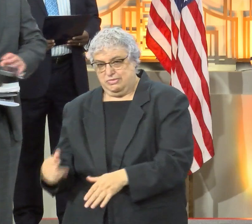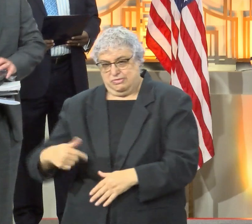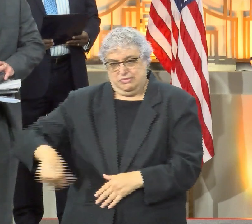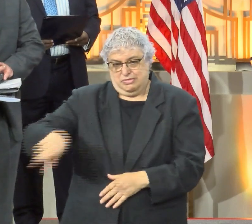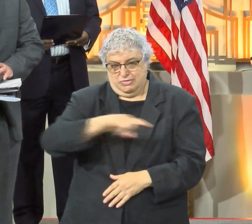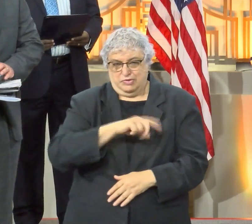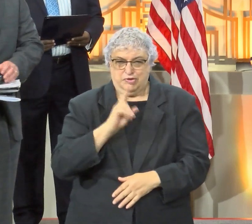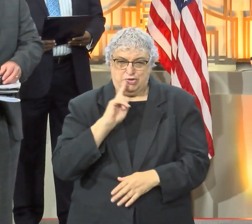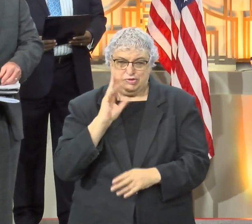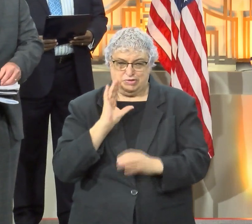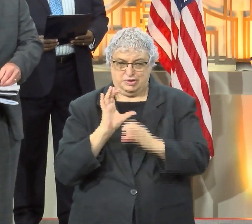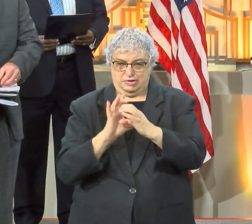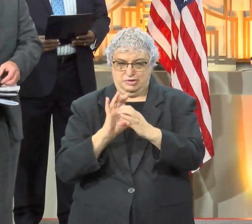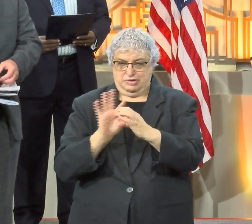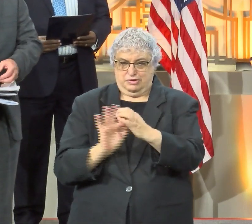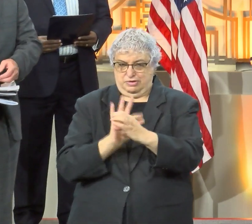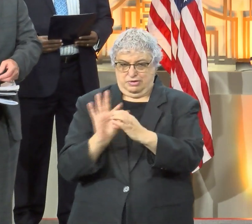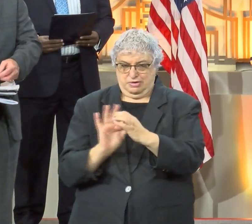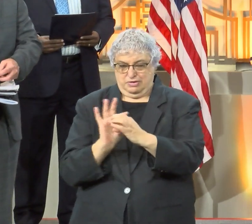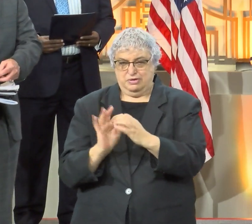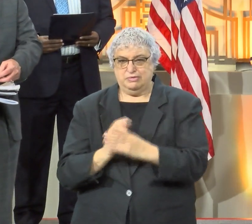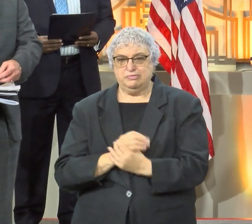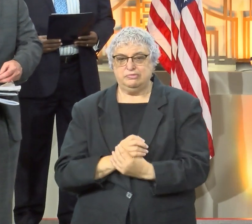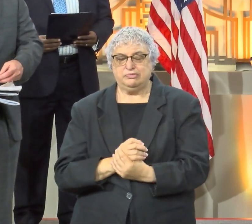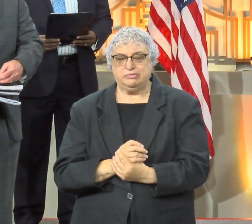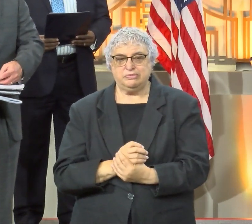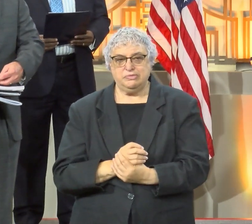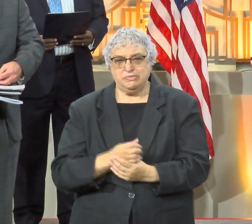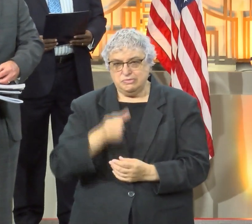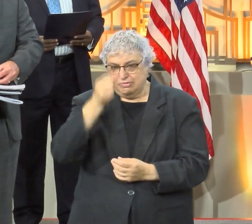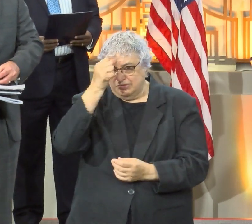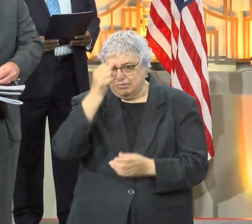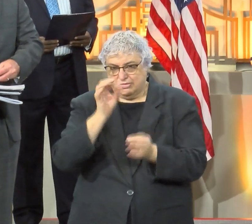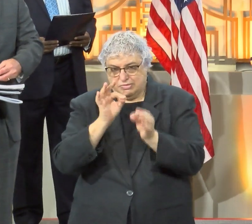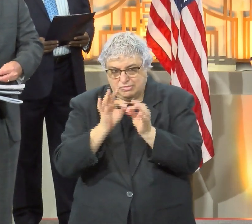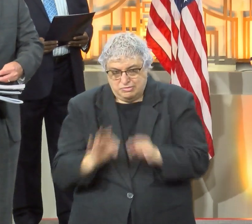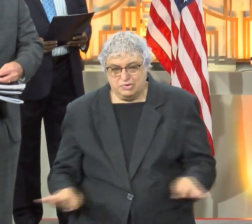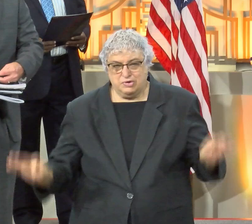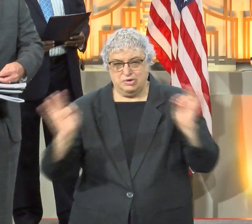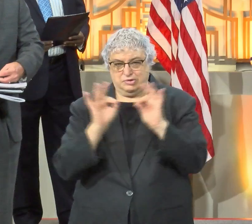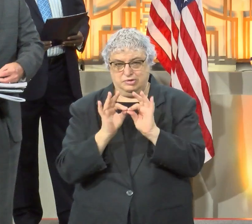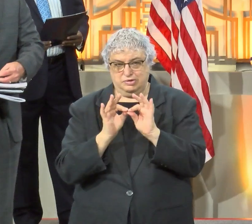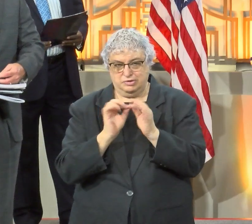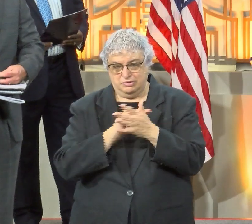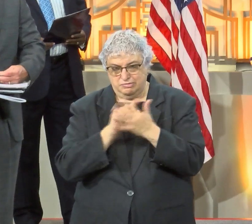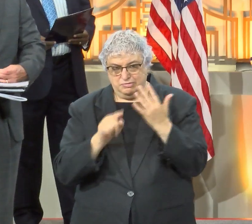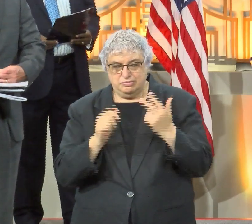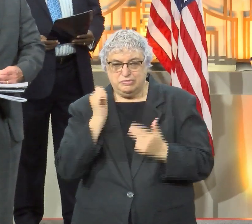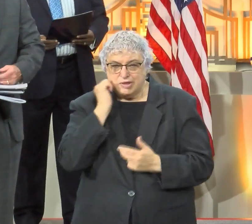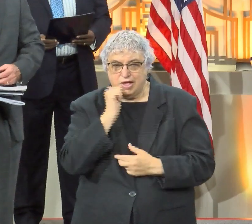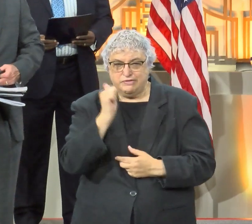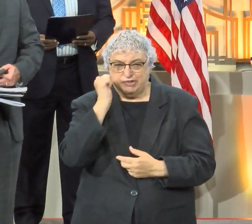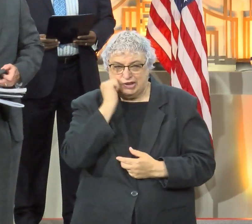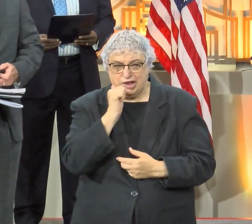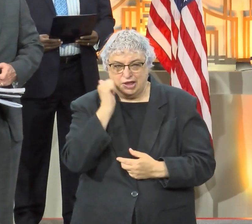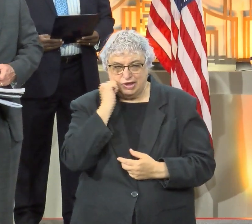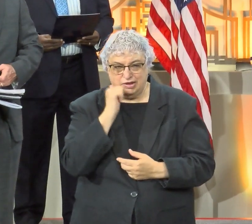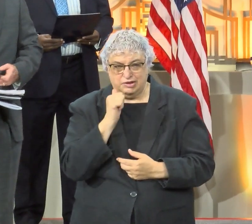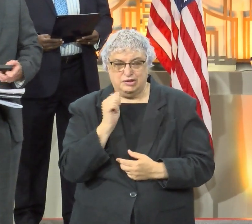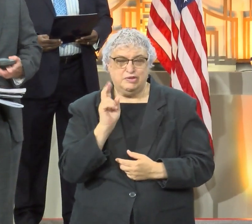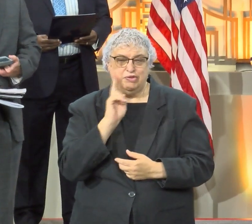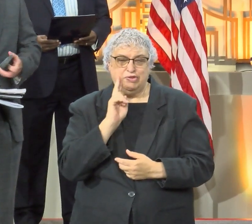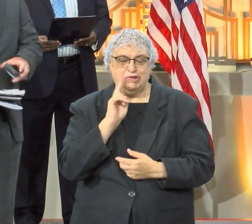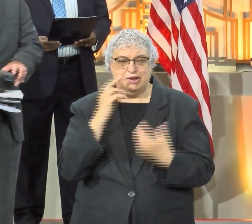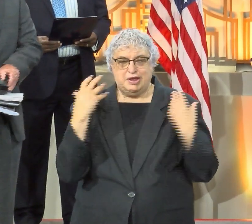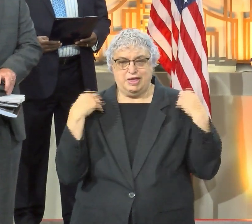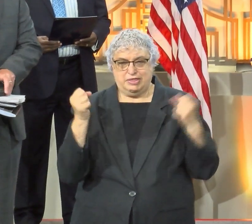virus remains in a manageable state. To remind us all of the importance of doing these things every single day, the Houston